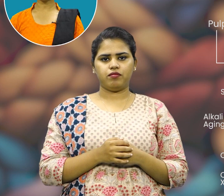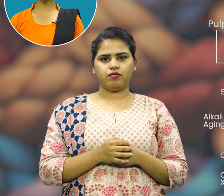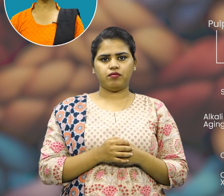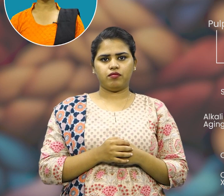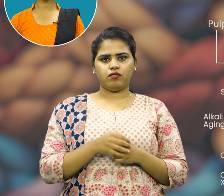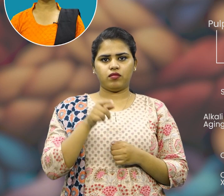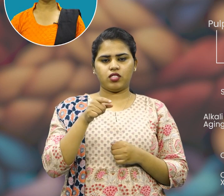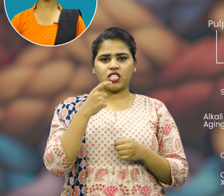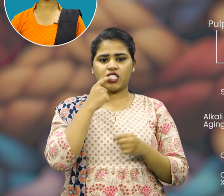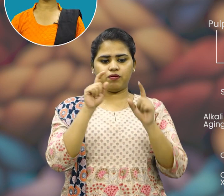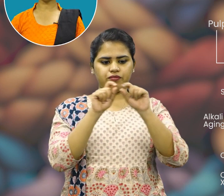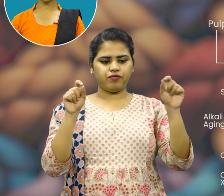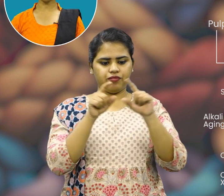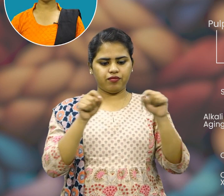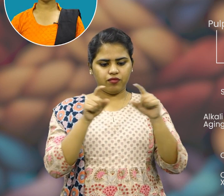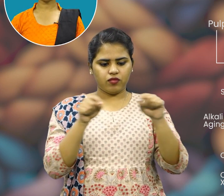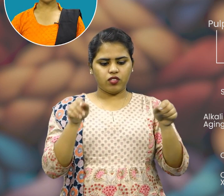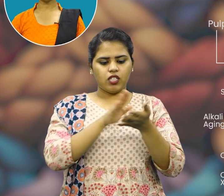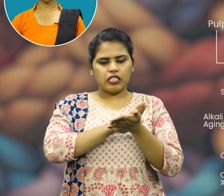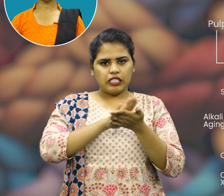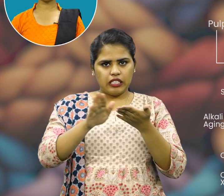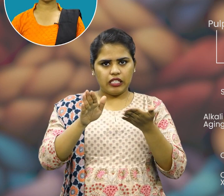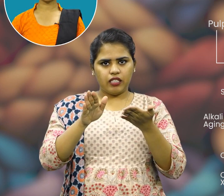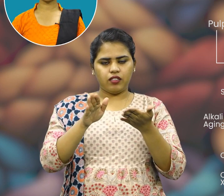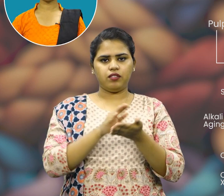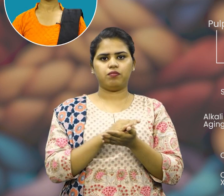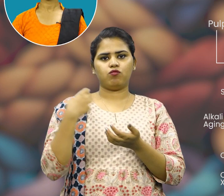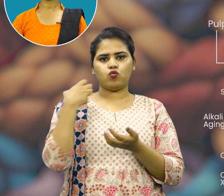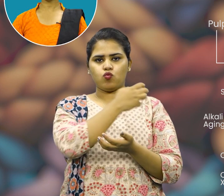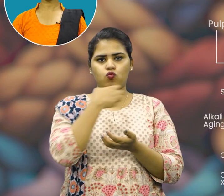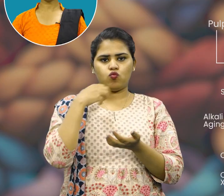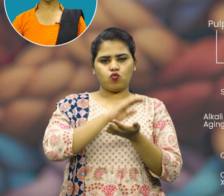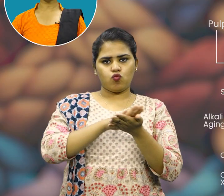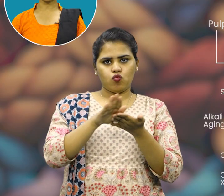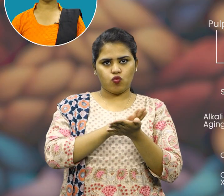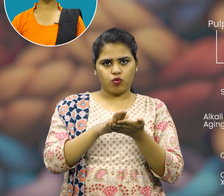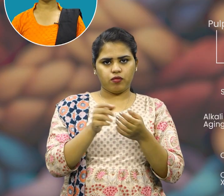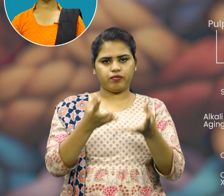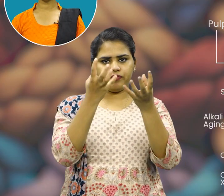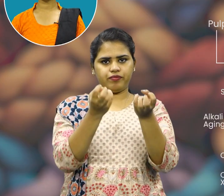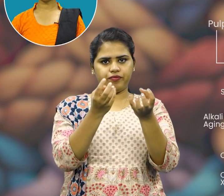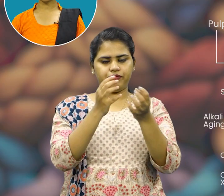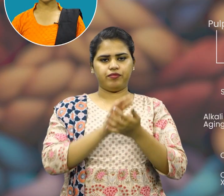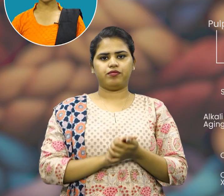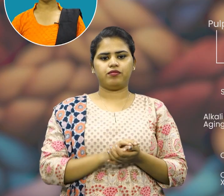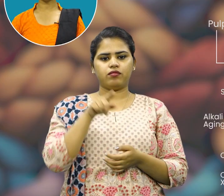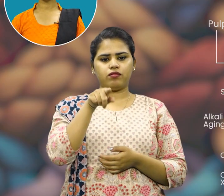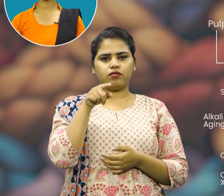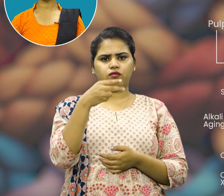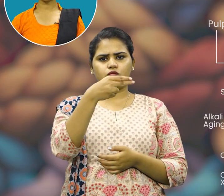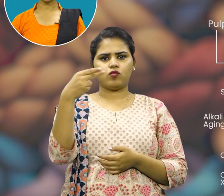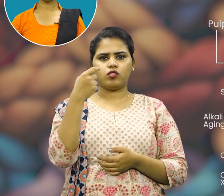The threads are cleaned with soap and dried. This new fibre is